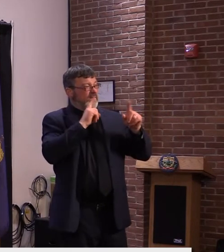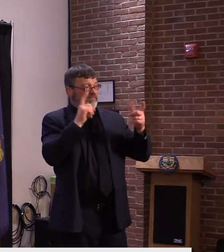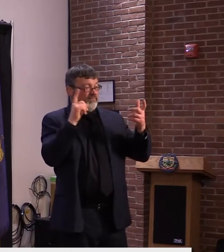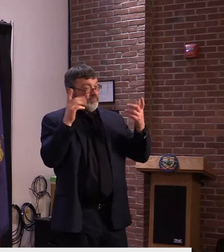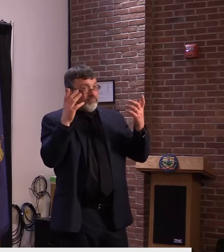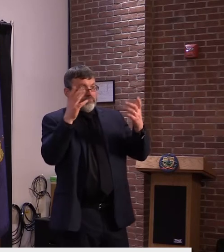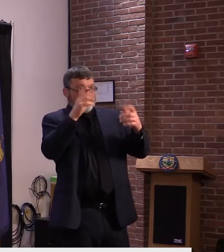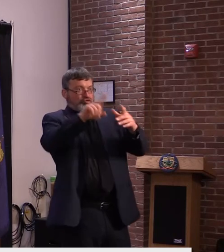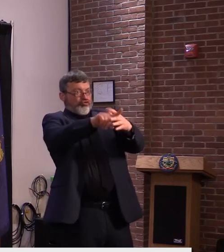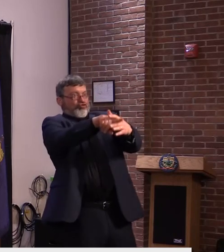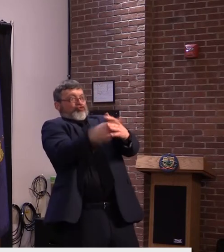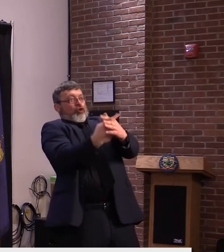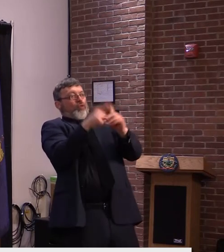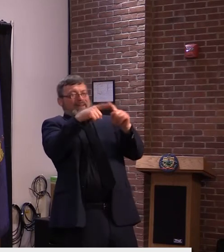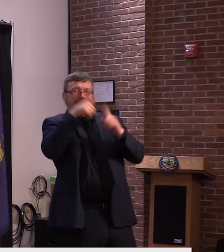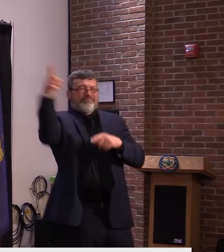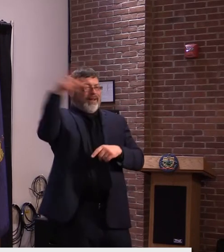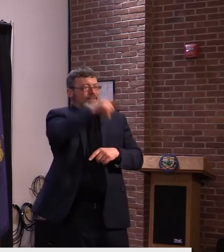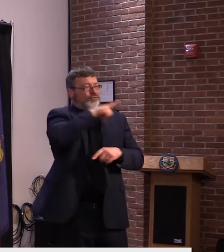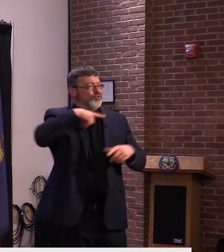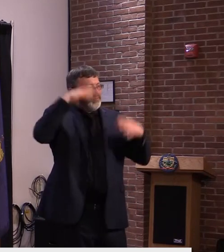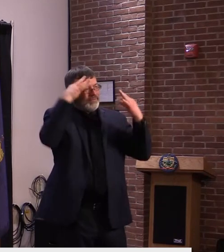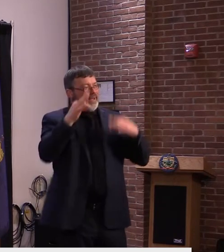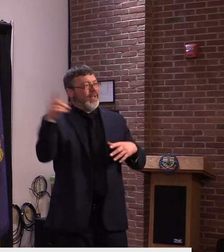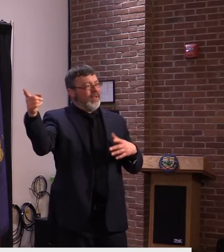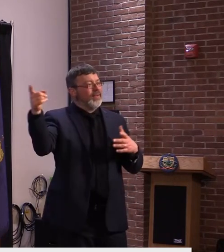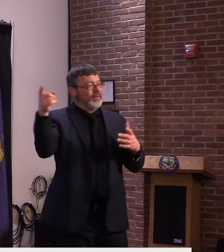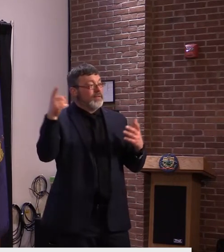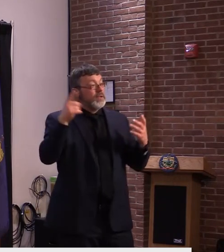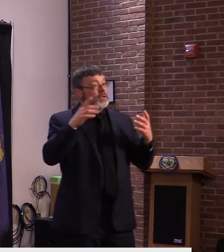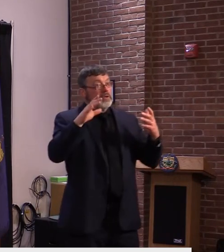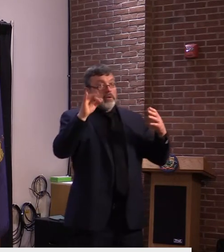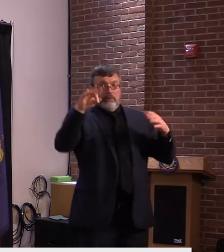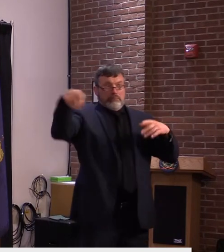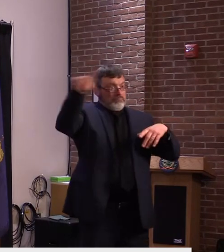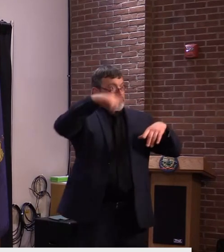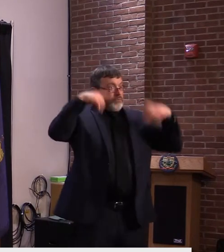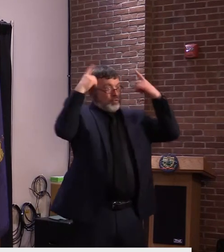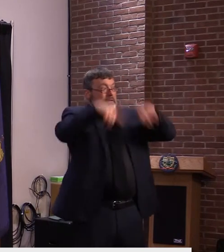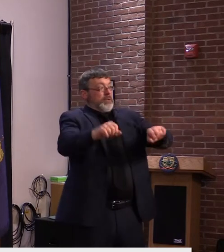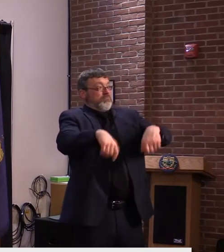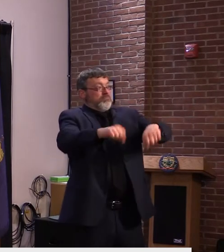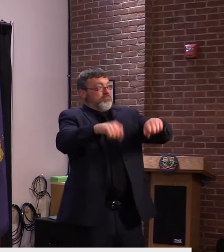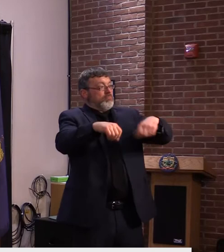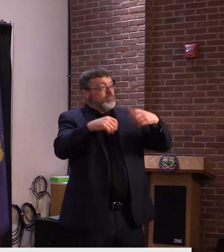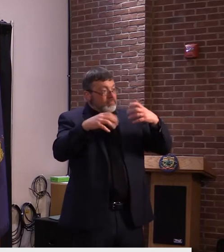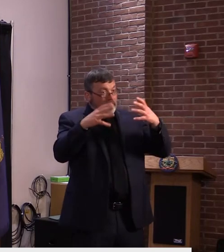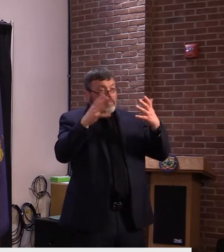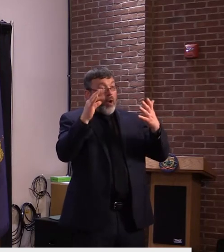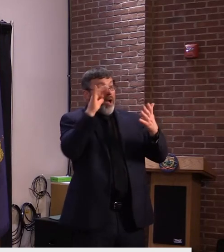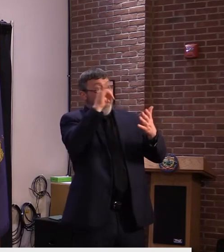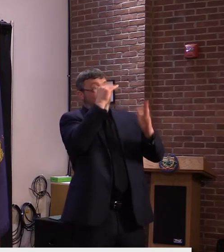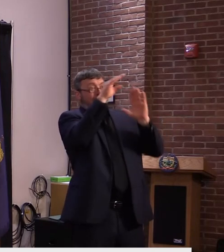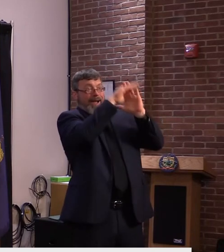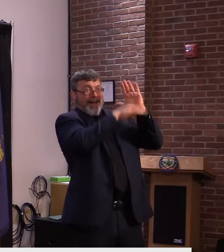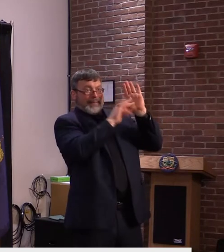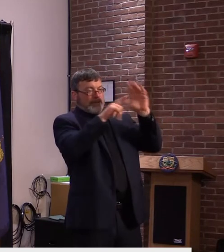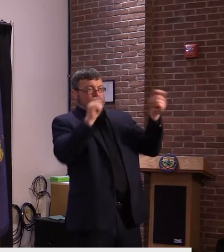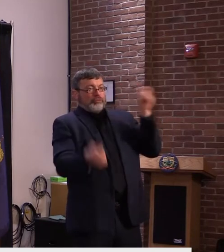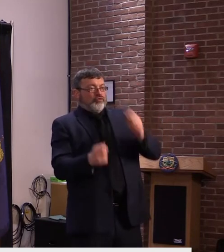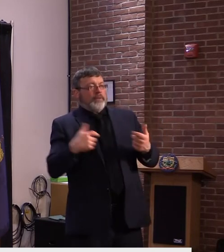when we don't know if they're going to agree with the provision of this vision of providing more cell service